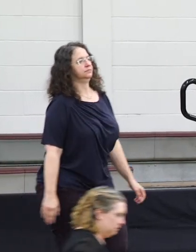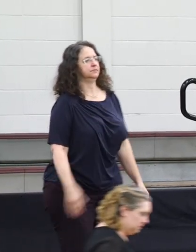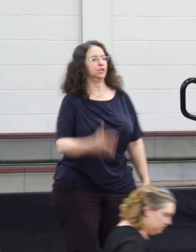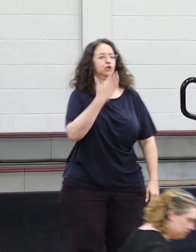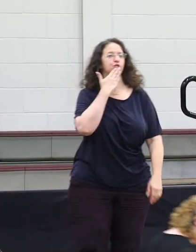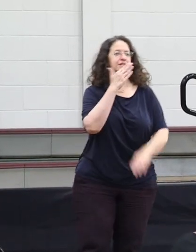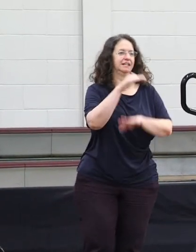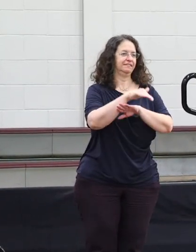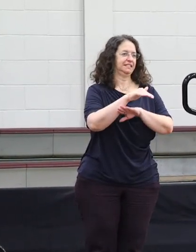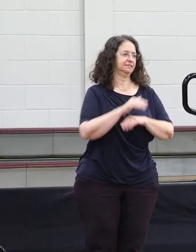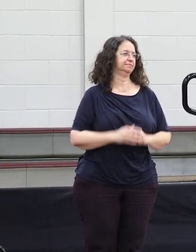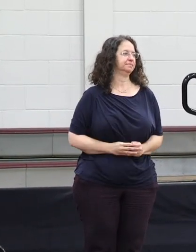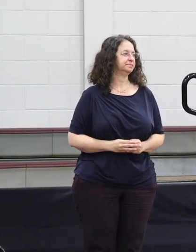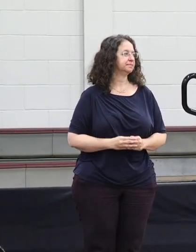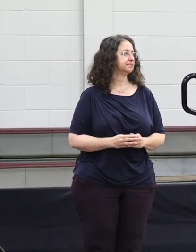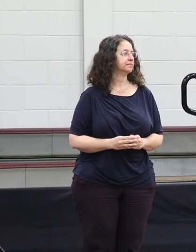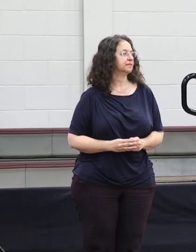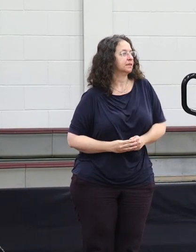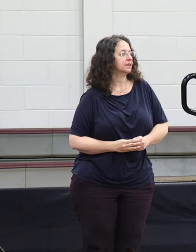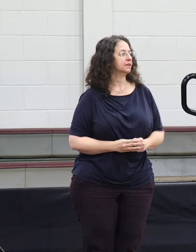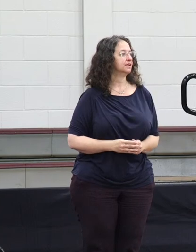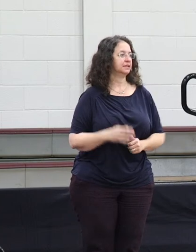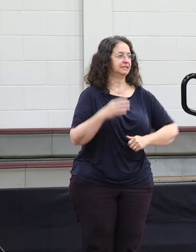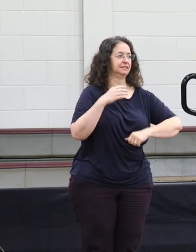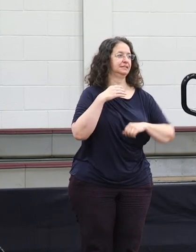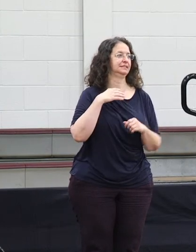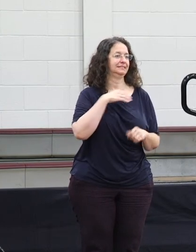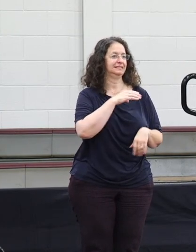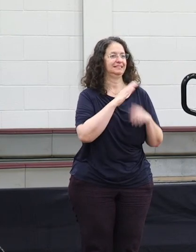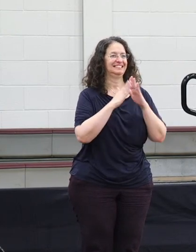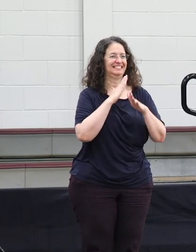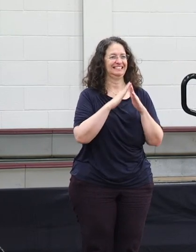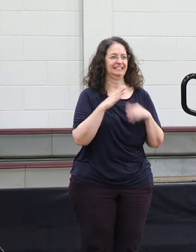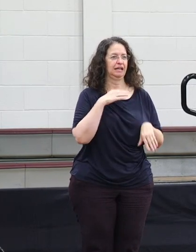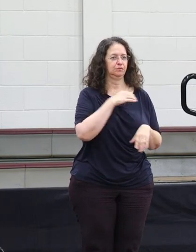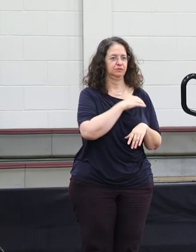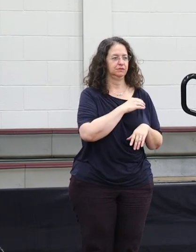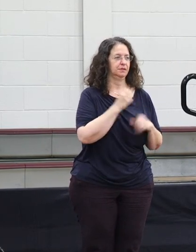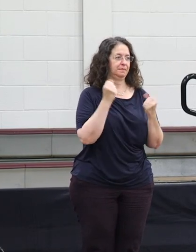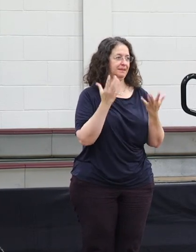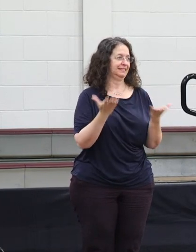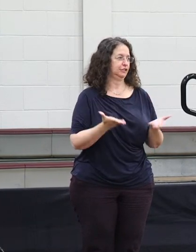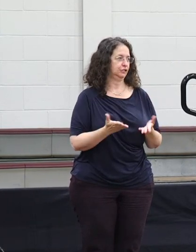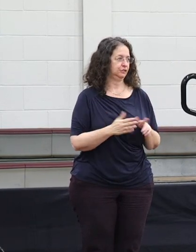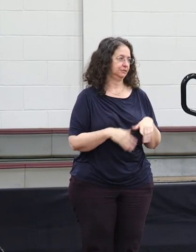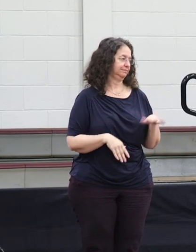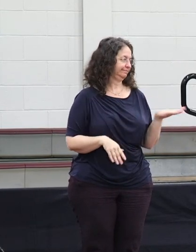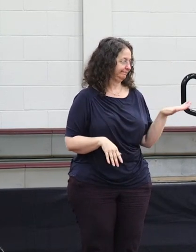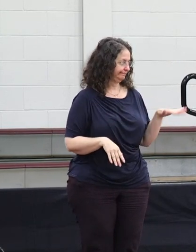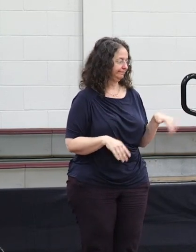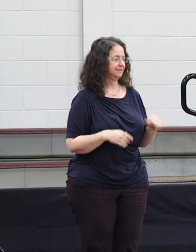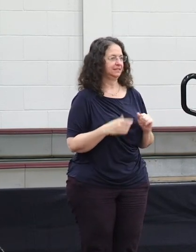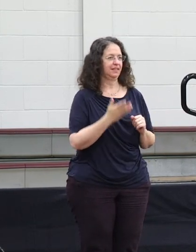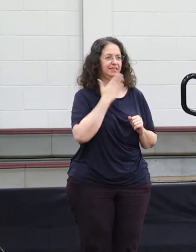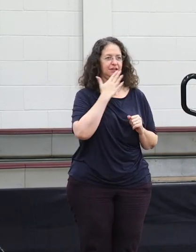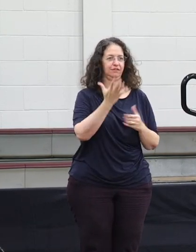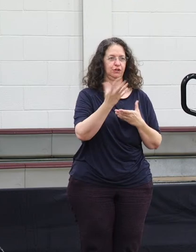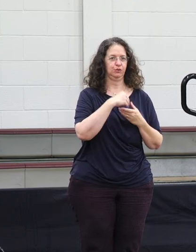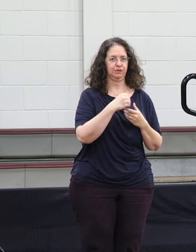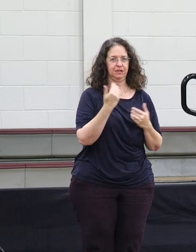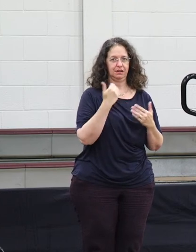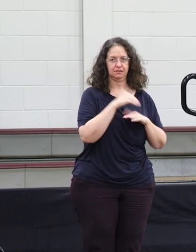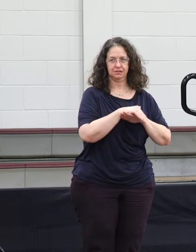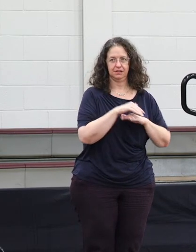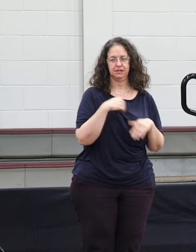Good evening. On behalf of the City Council, many of whom are here to my left, I'd like to thank you for including us tonight. This has been